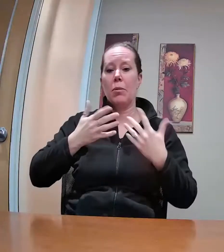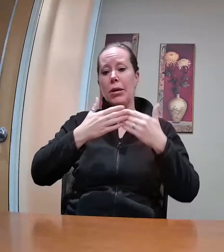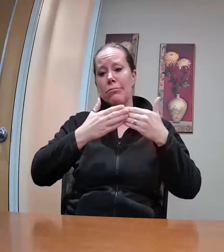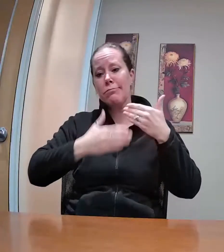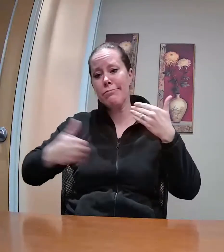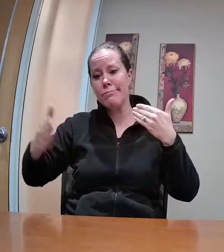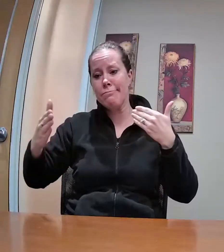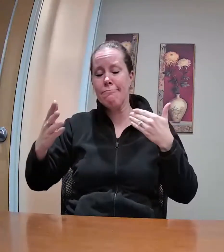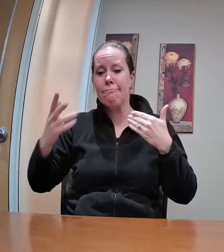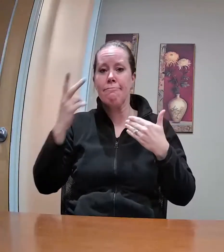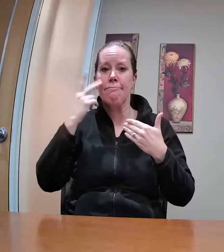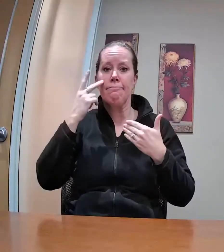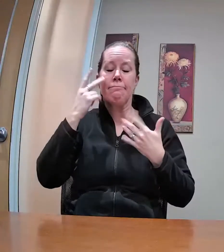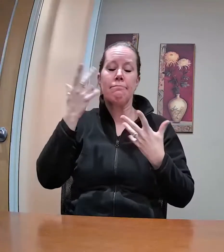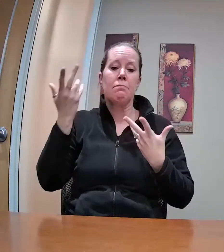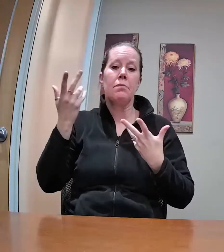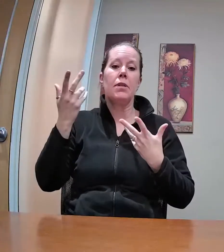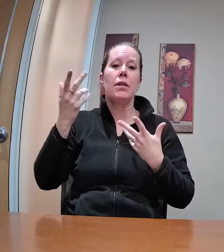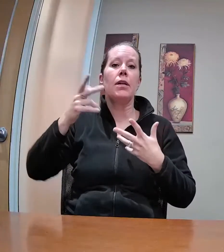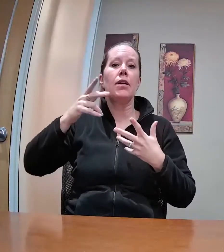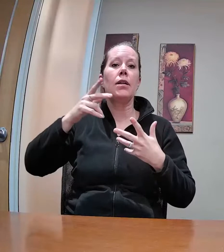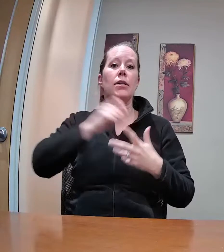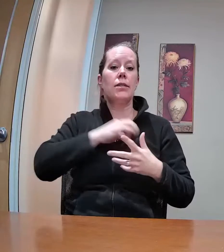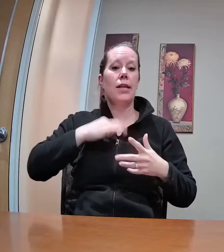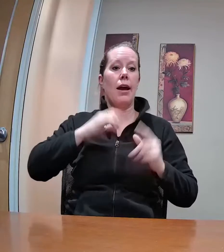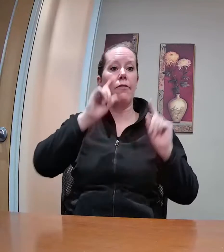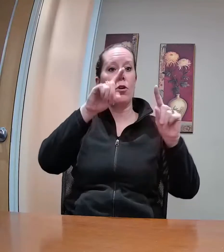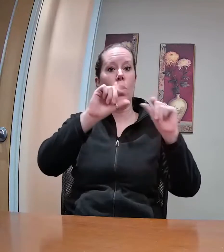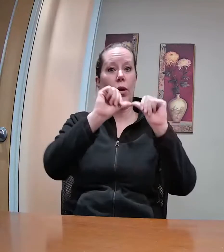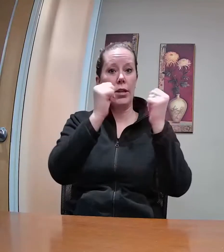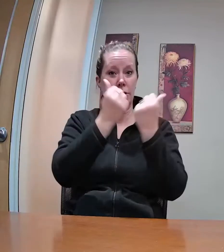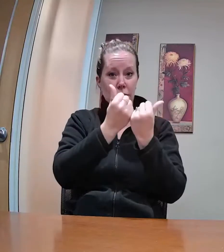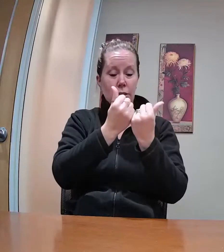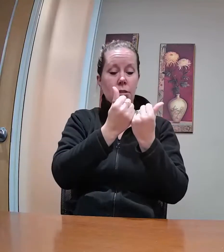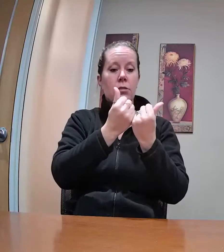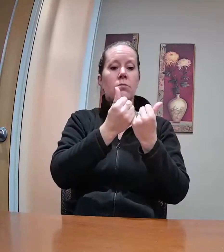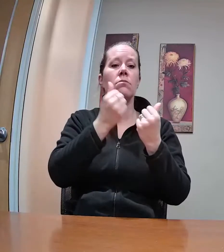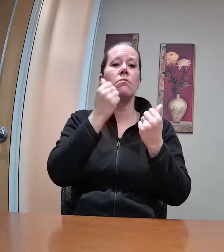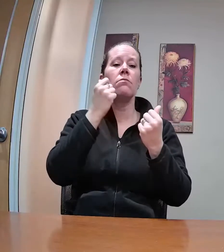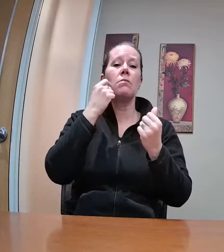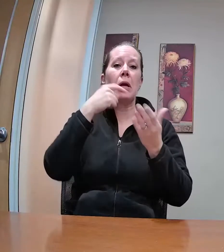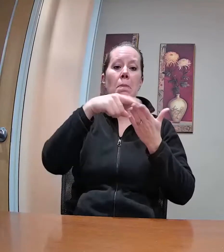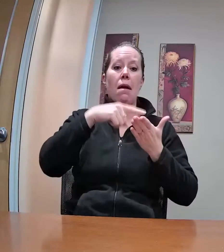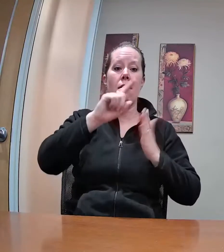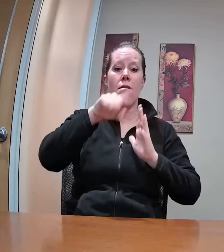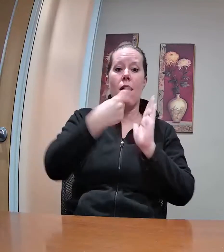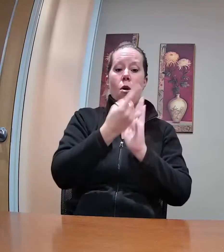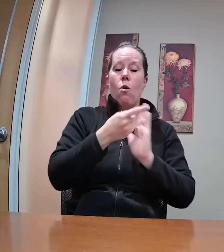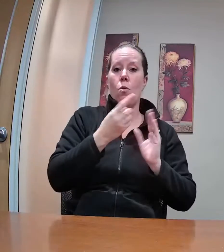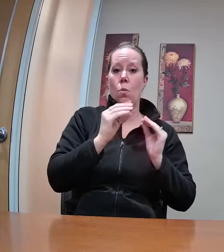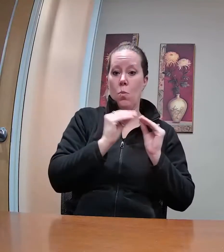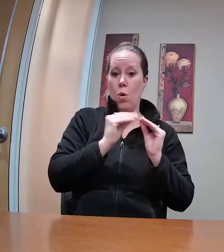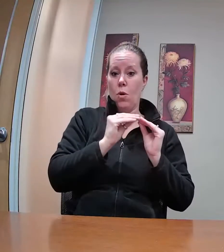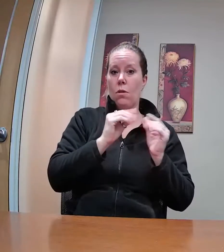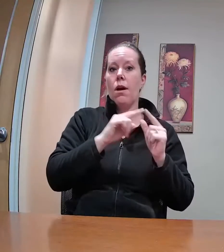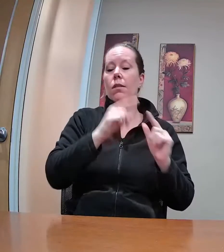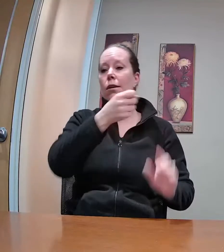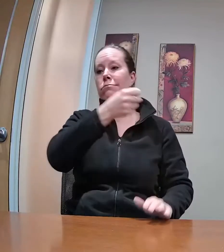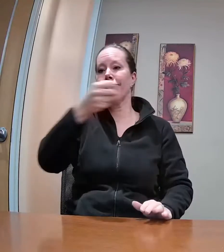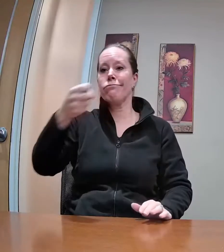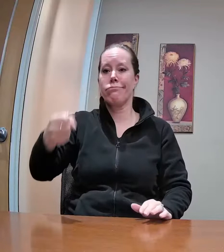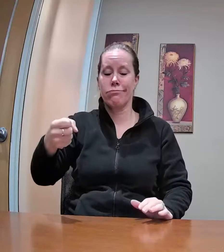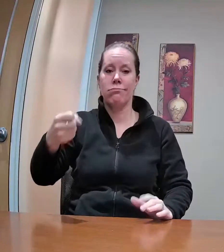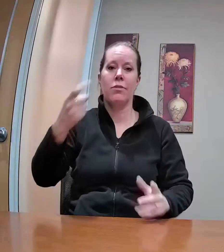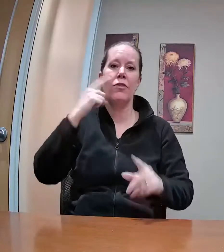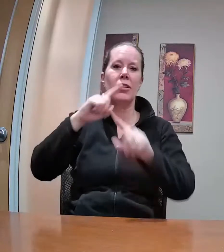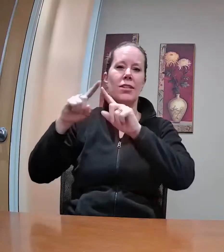the future. People can go to an agency and earn more per hour, and then they get placed in the